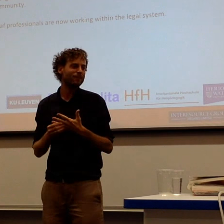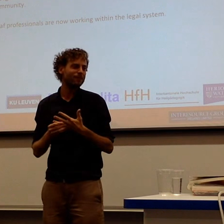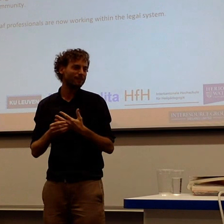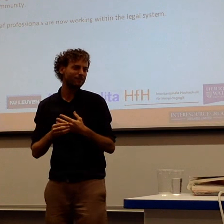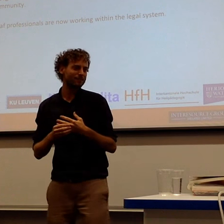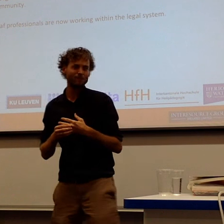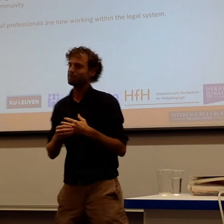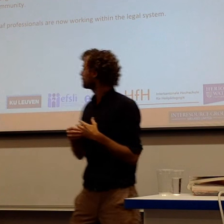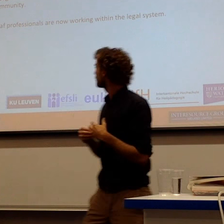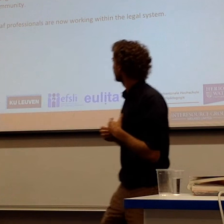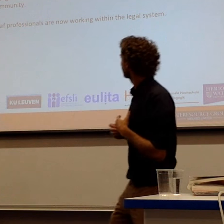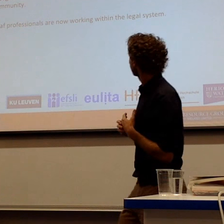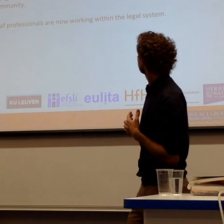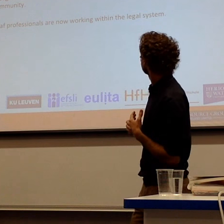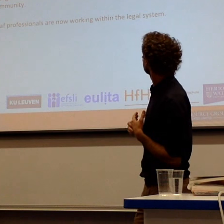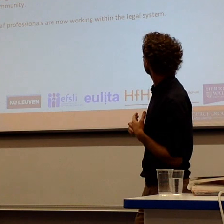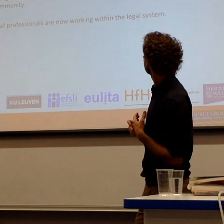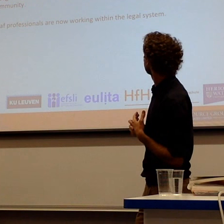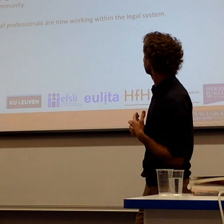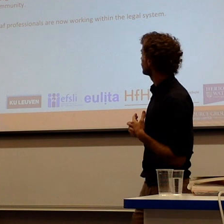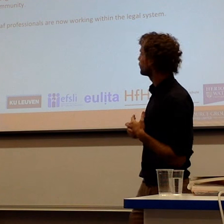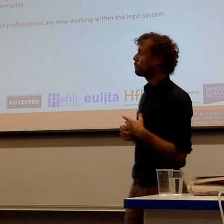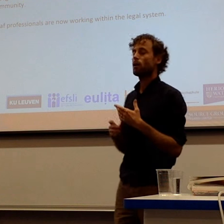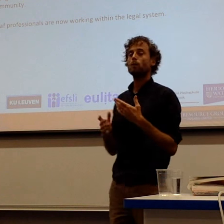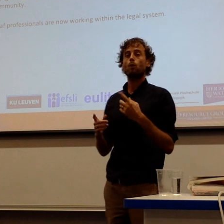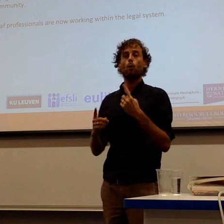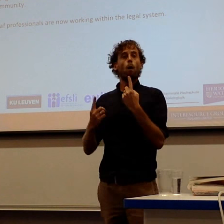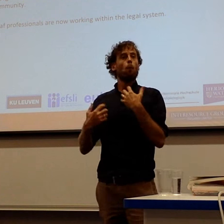hoc and crop up in different places on the website.